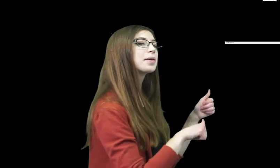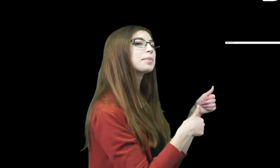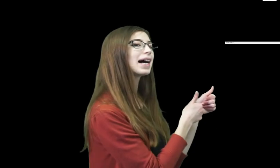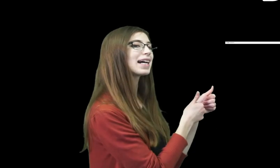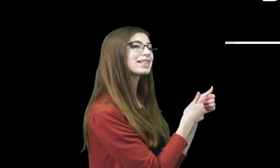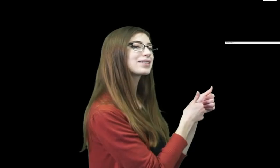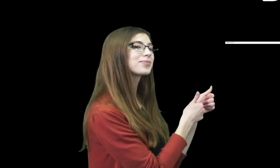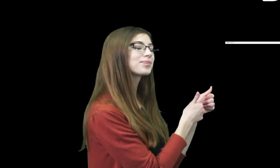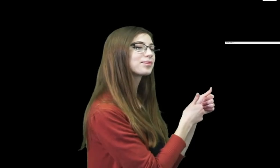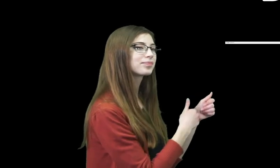Behind.